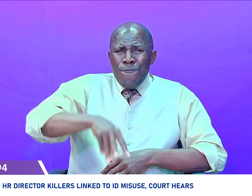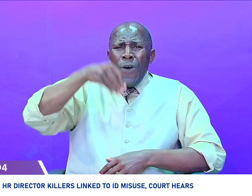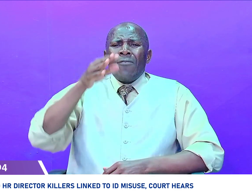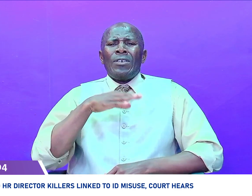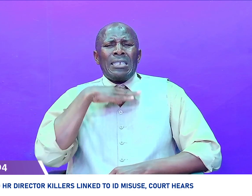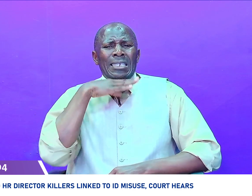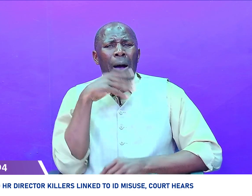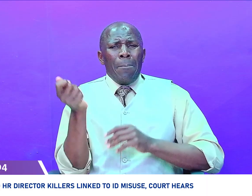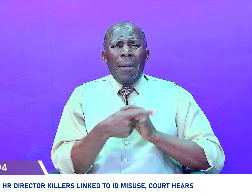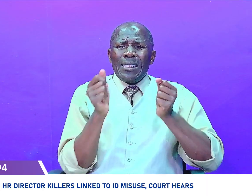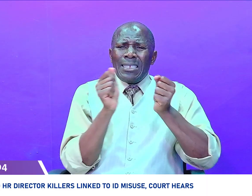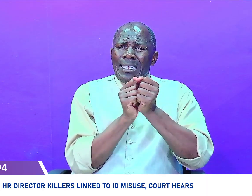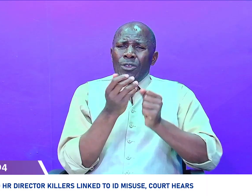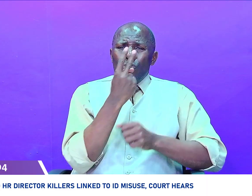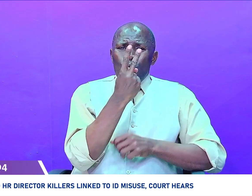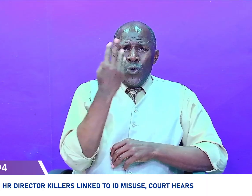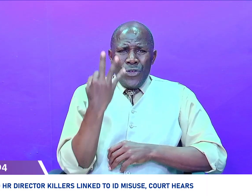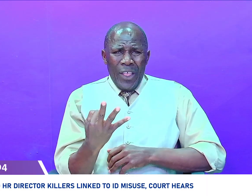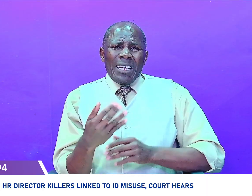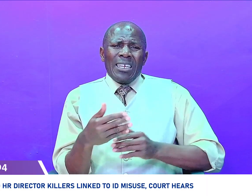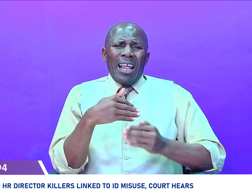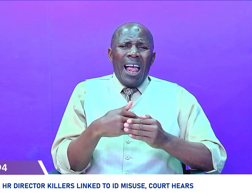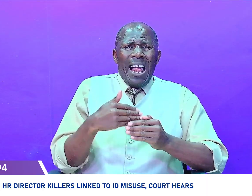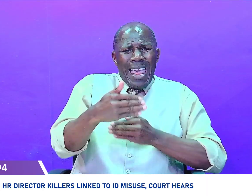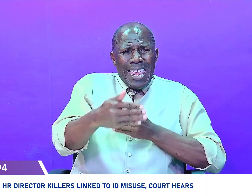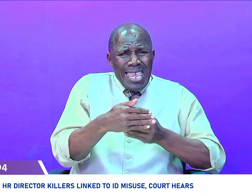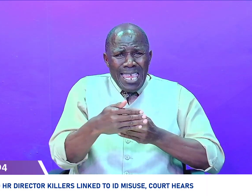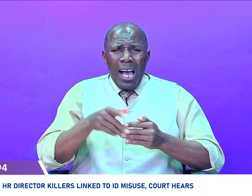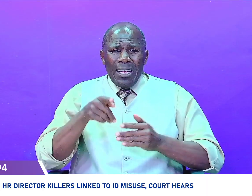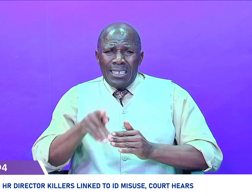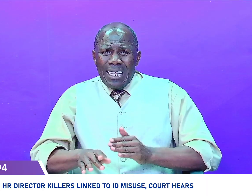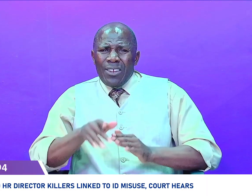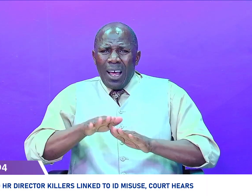autopsy reports indicating he died from head injuries.